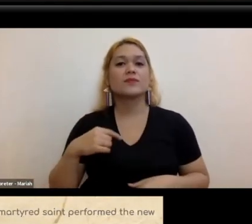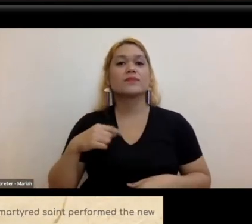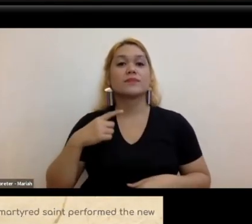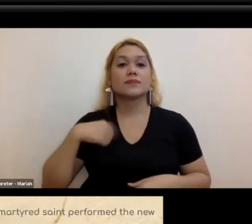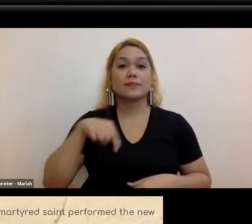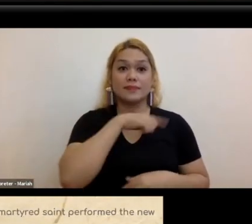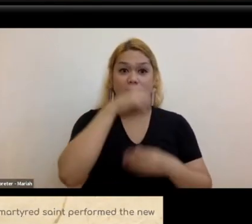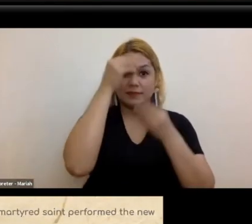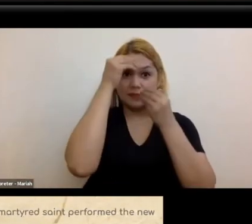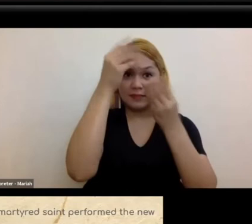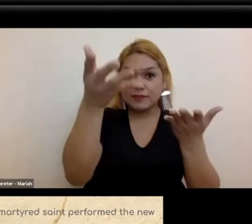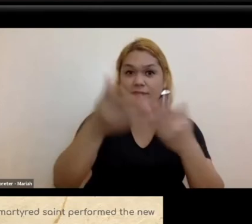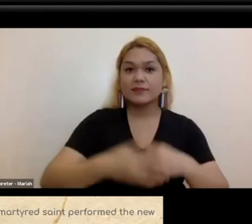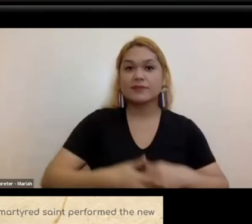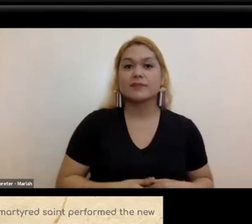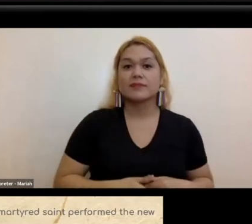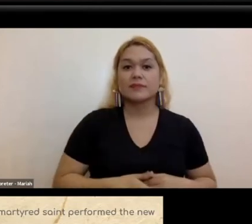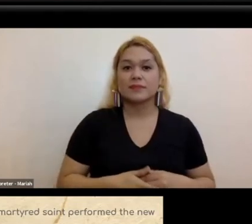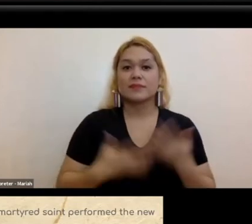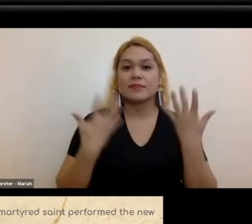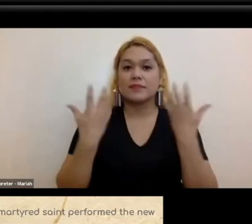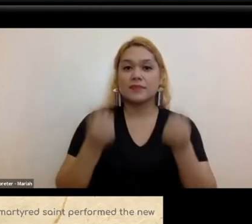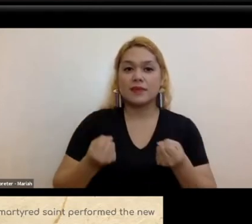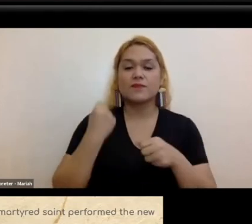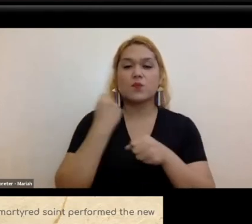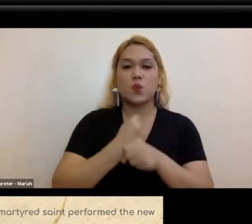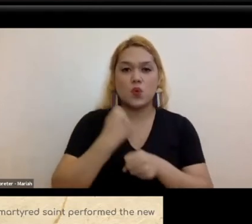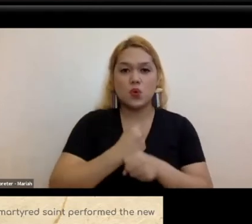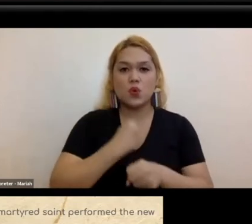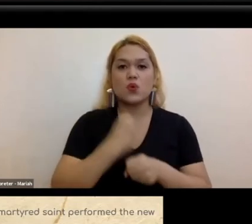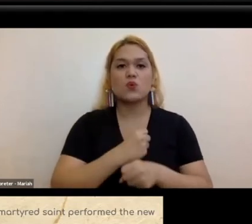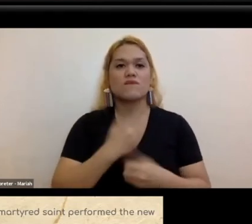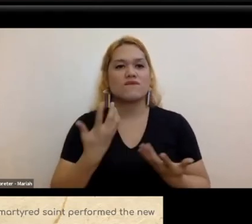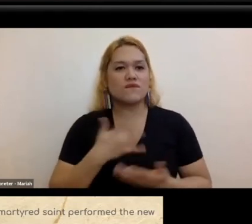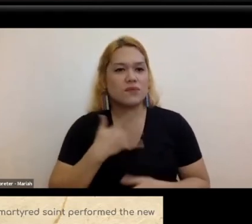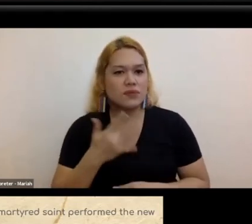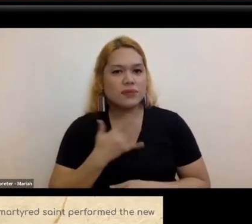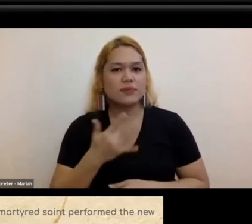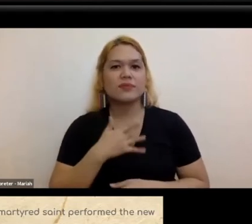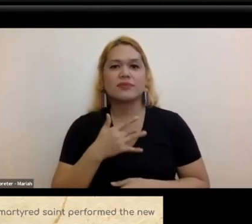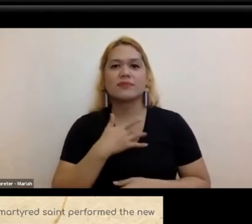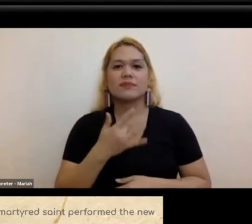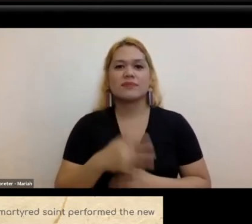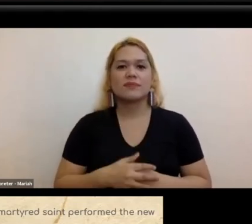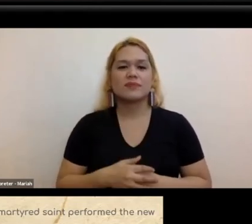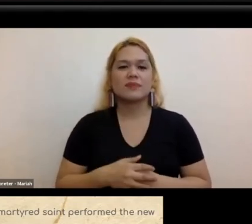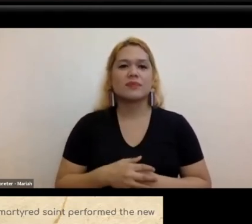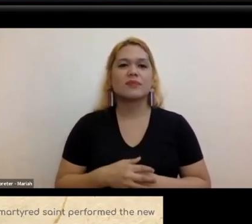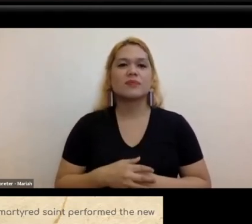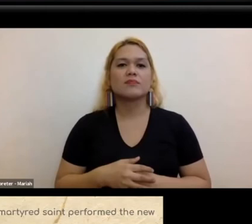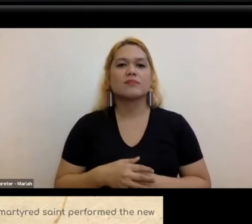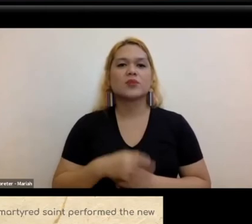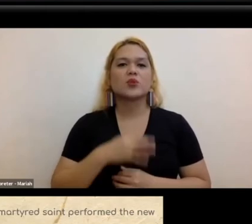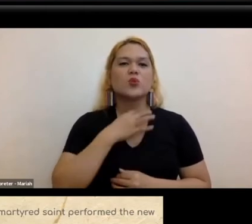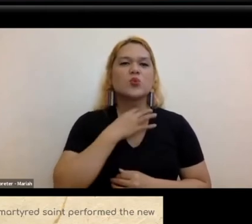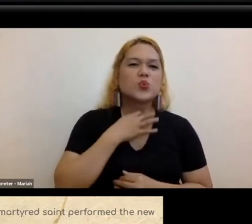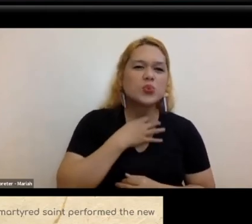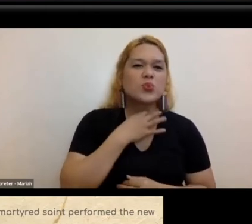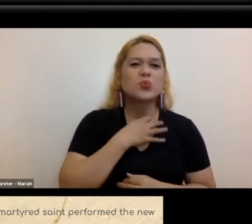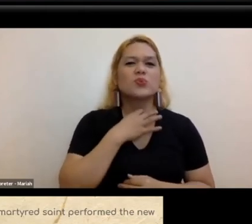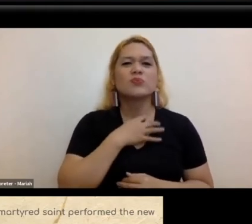performed the new feeling. We curioused ourselves into fervor, meant